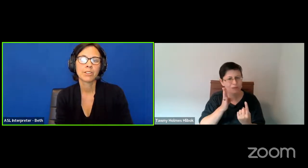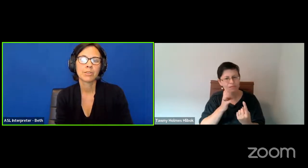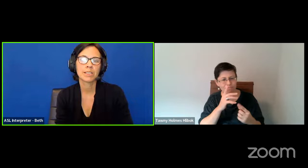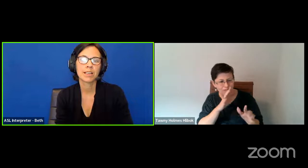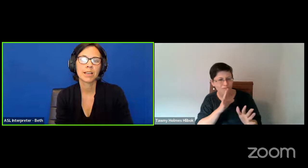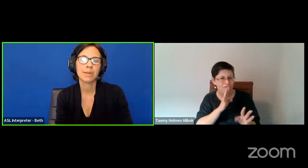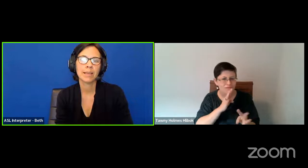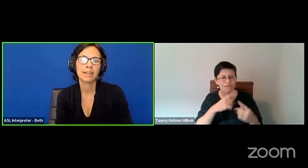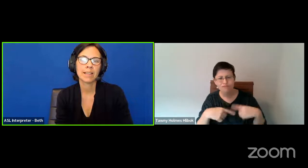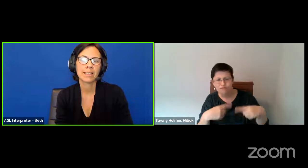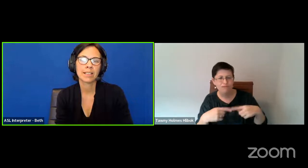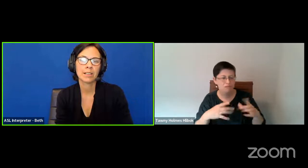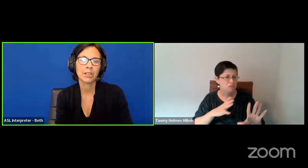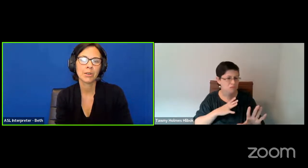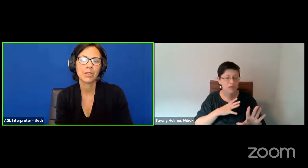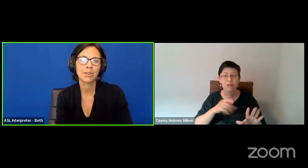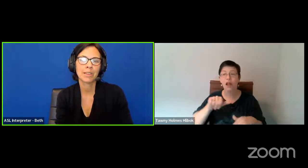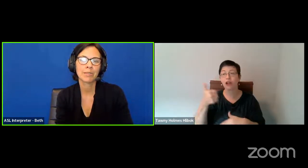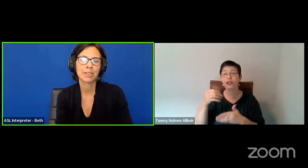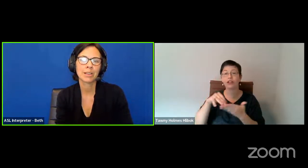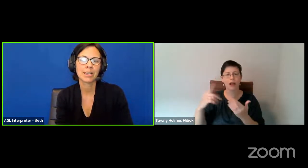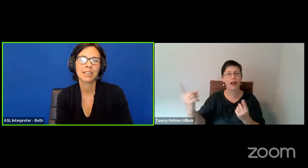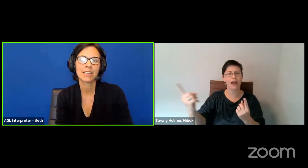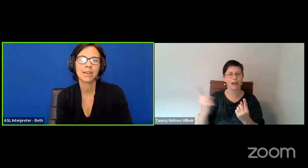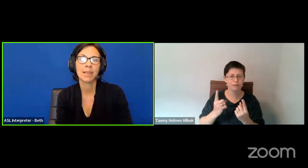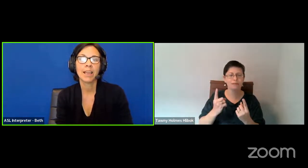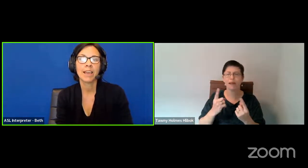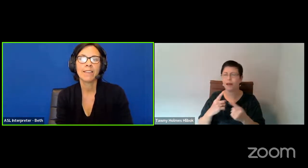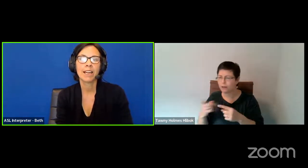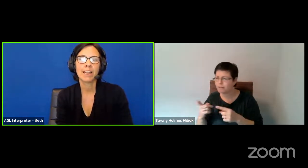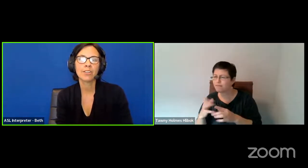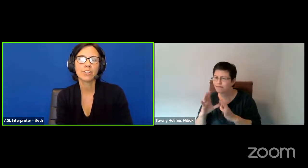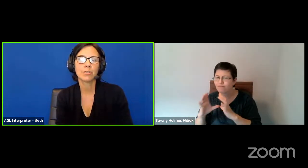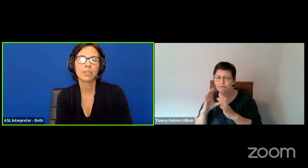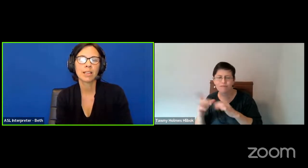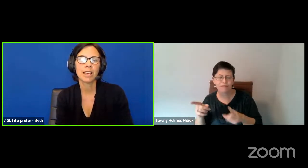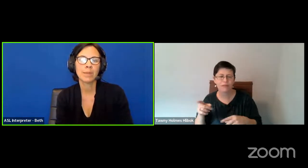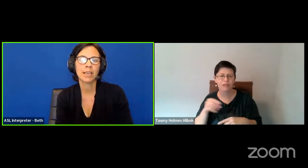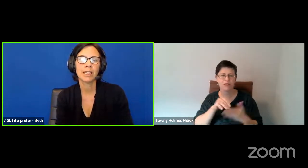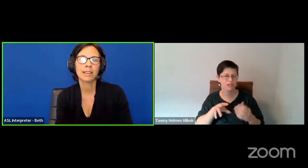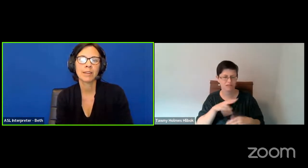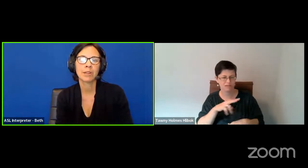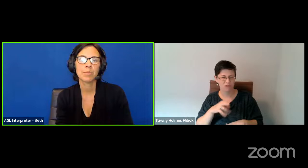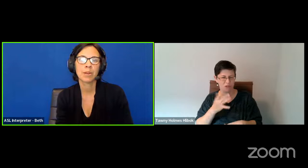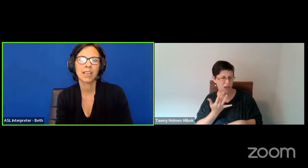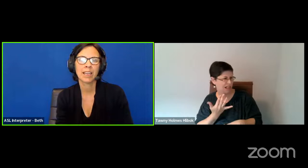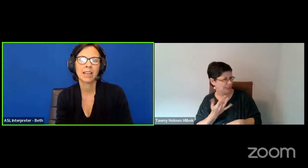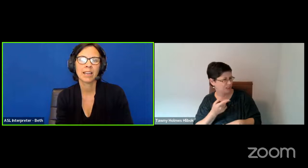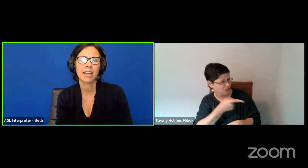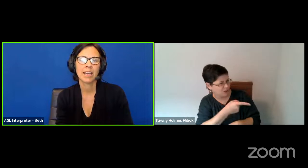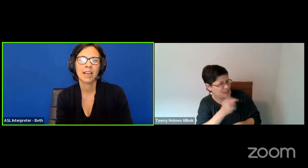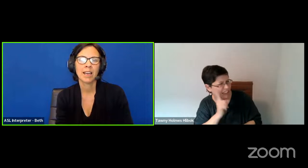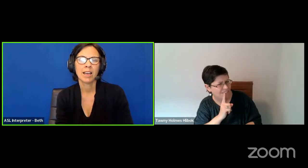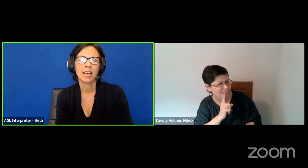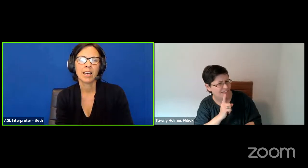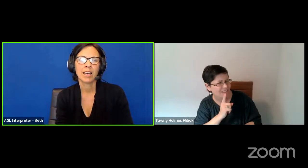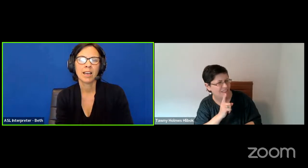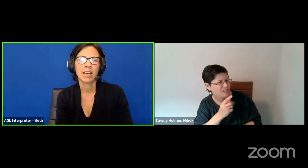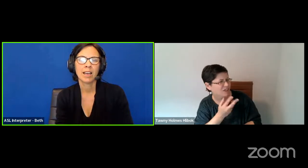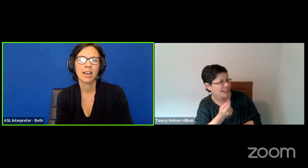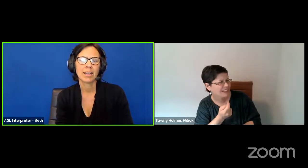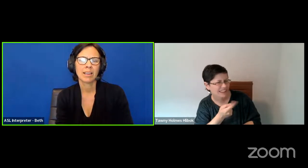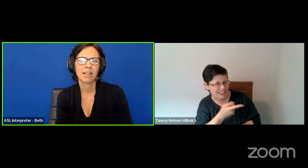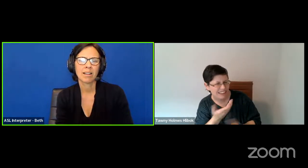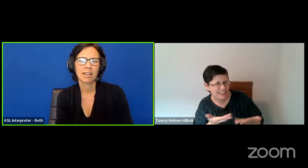for the students to come in, and they said hello, and they were talking to them. And then another student came in, and they were communicating, but